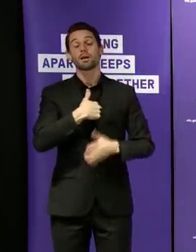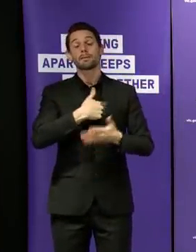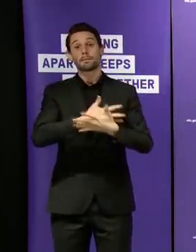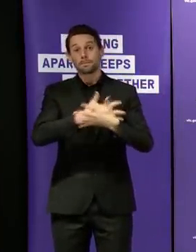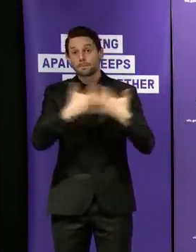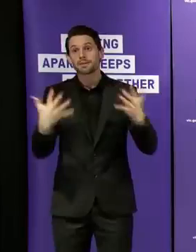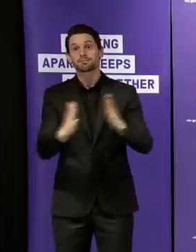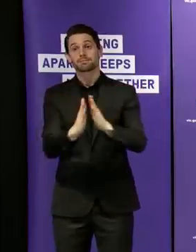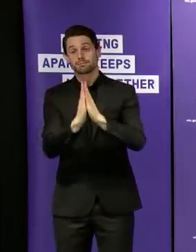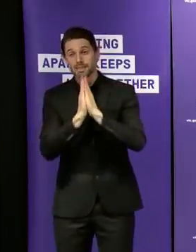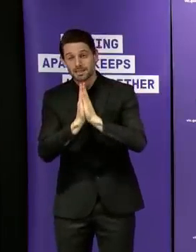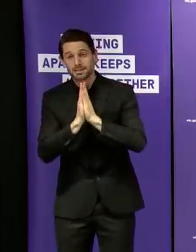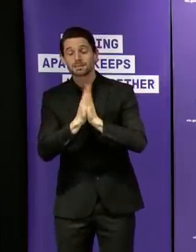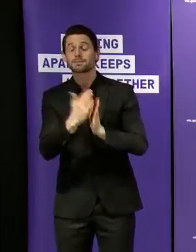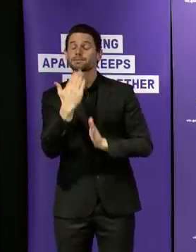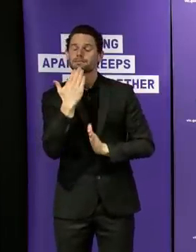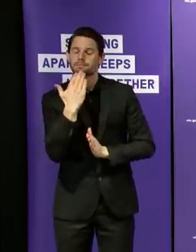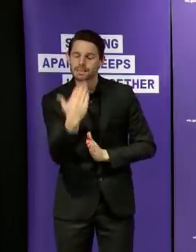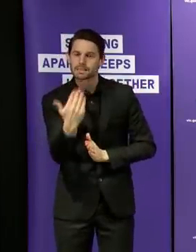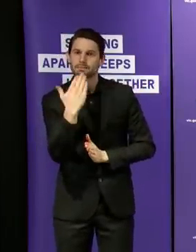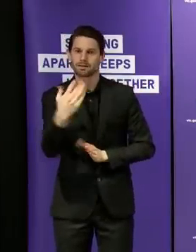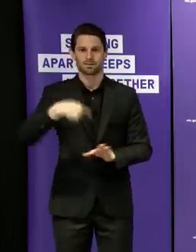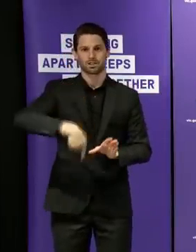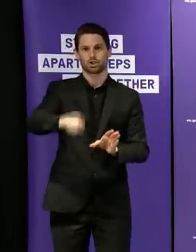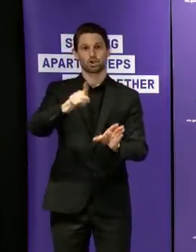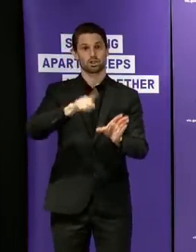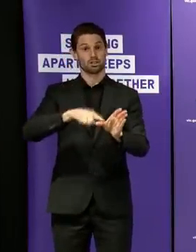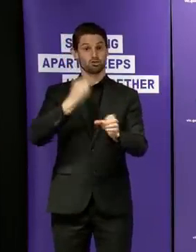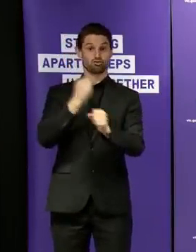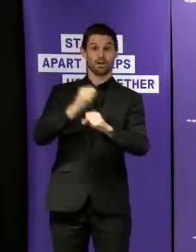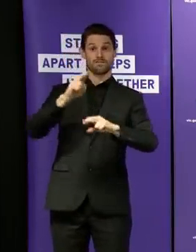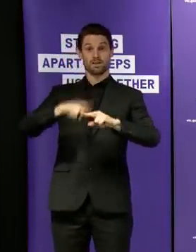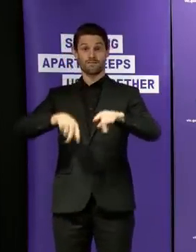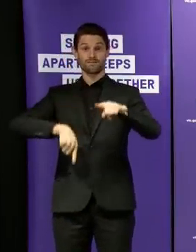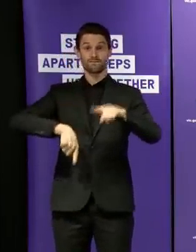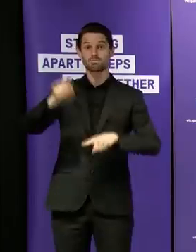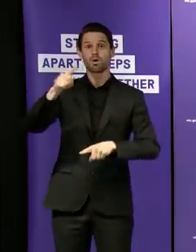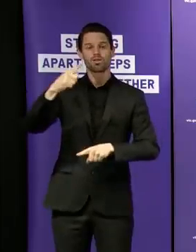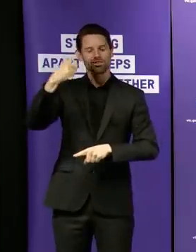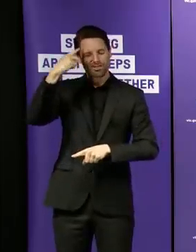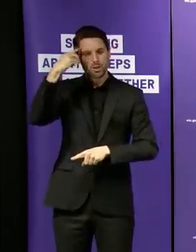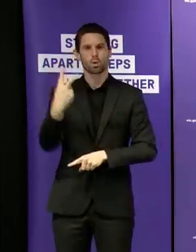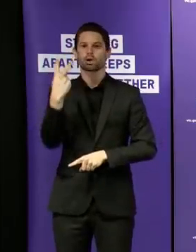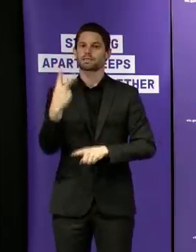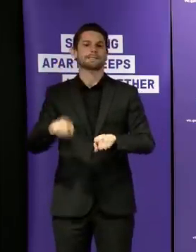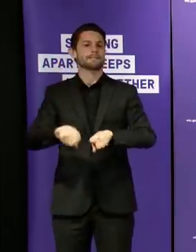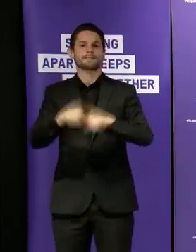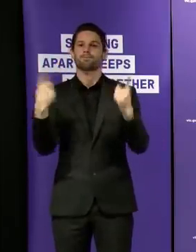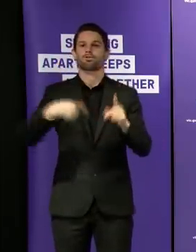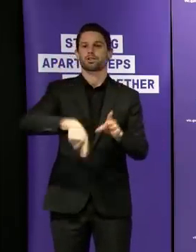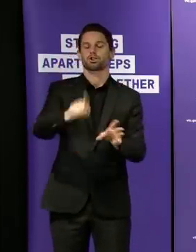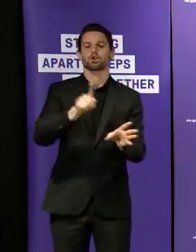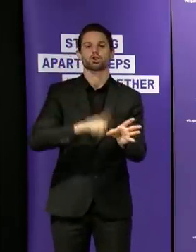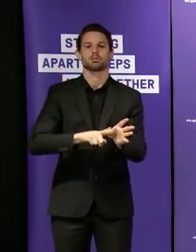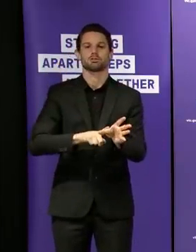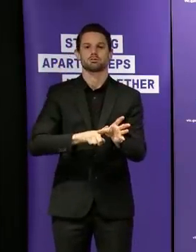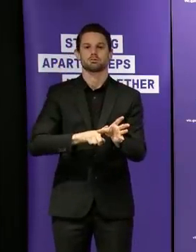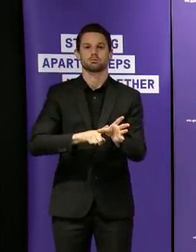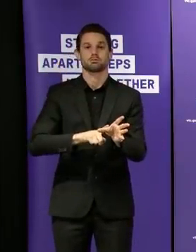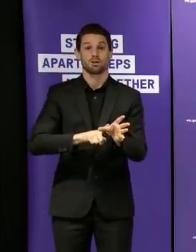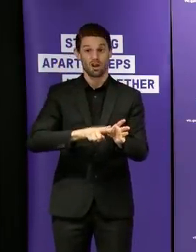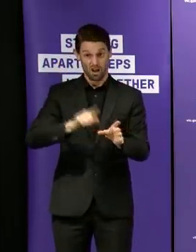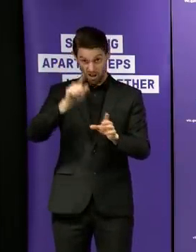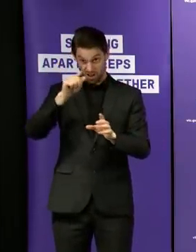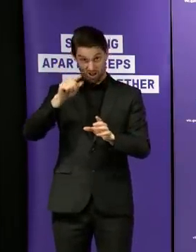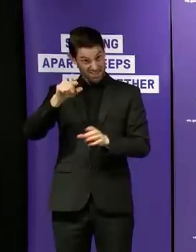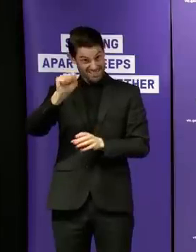it's got to be different. It has got to be different. The teams that are in that grand final have had, well, arguably the most difficult season